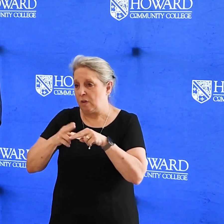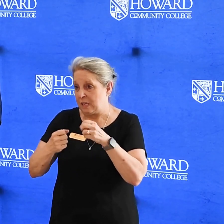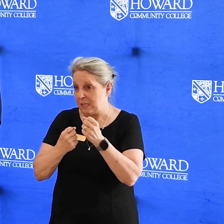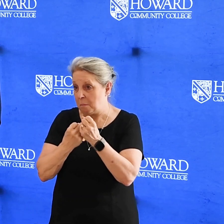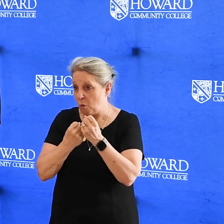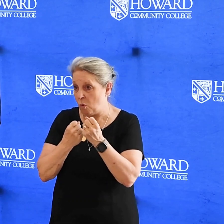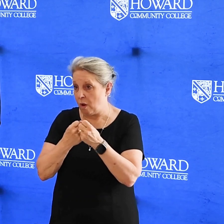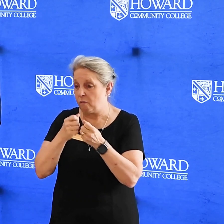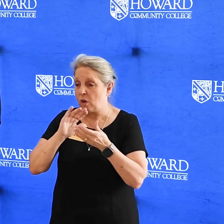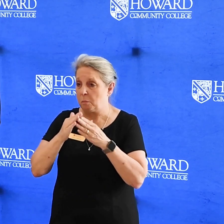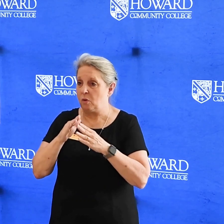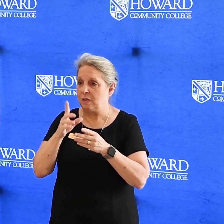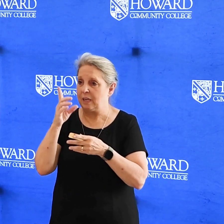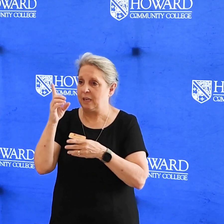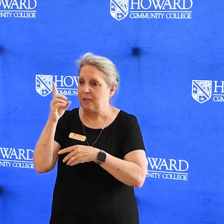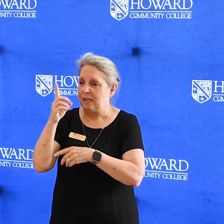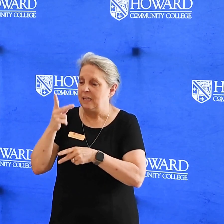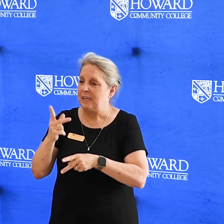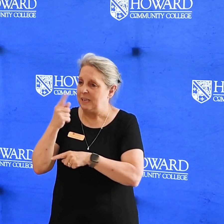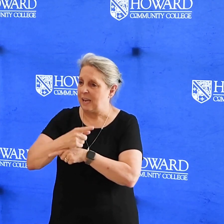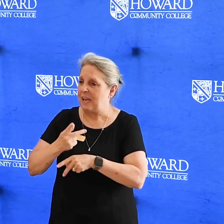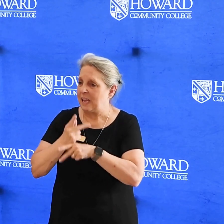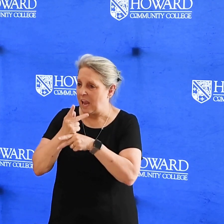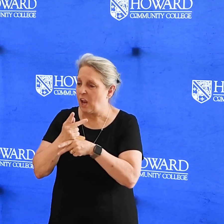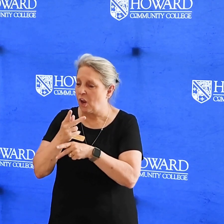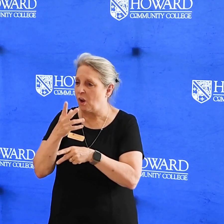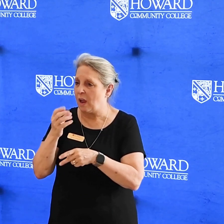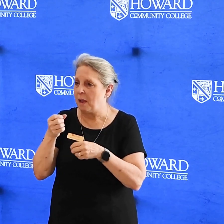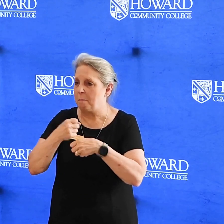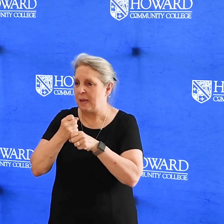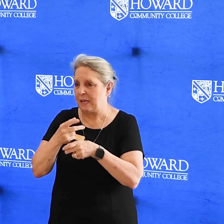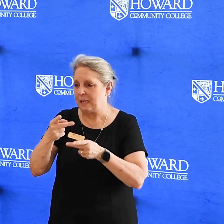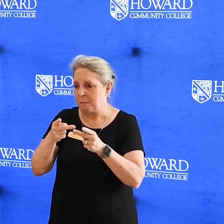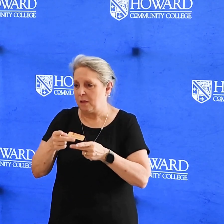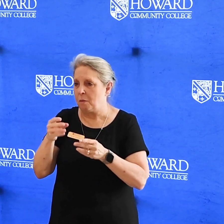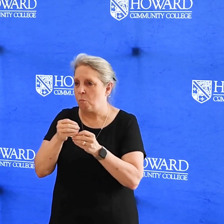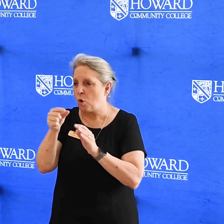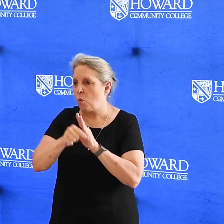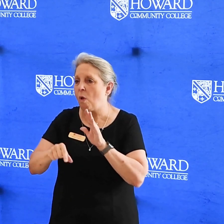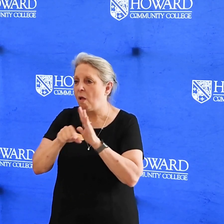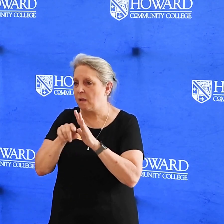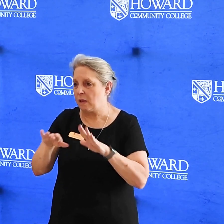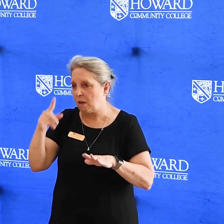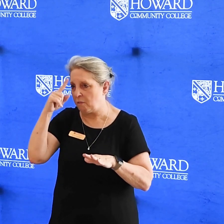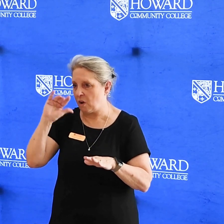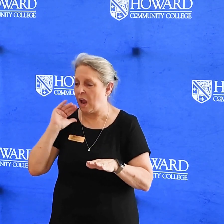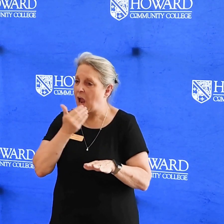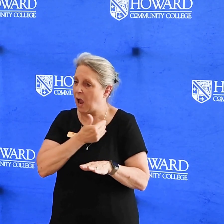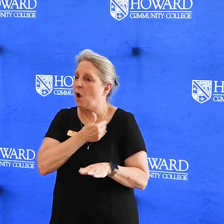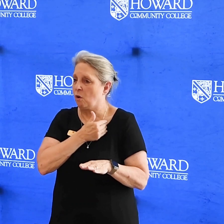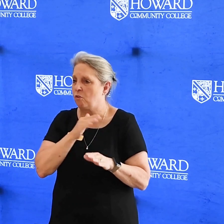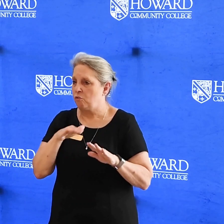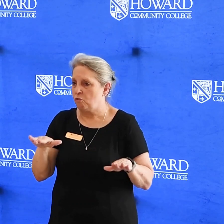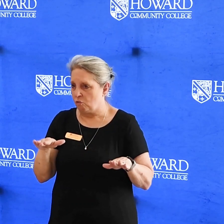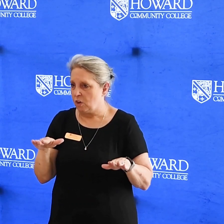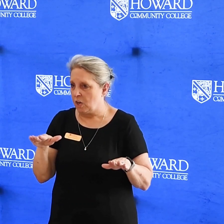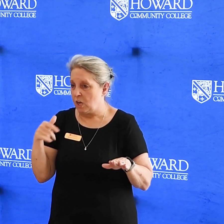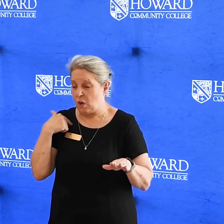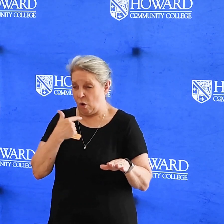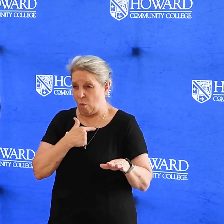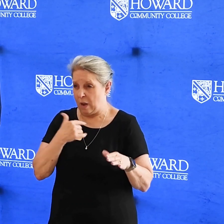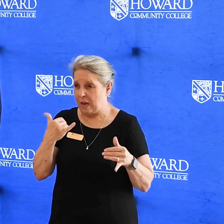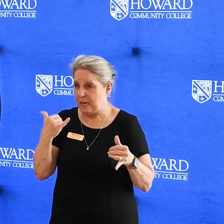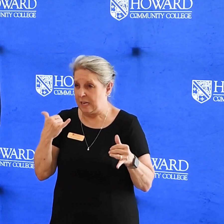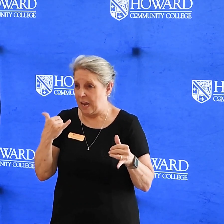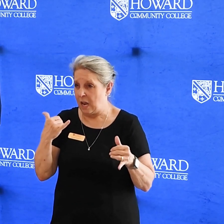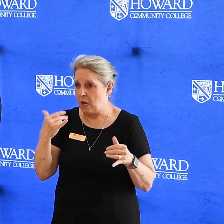support to community daycares, and create spaces for more quality care for our children. We are